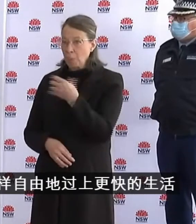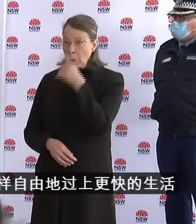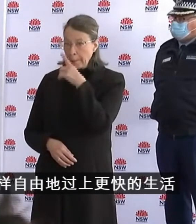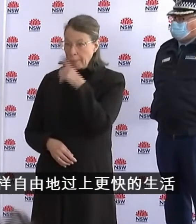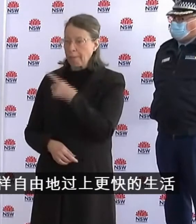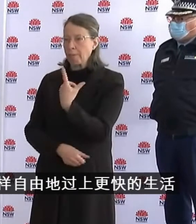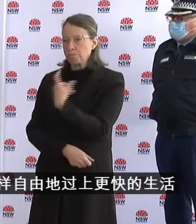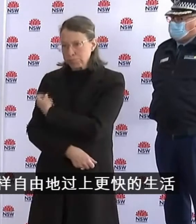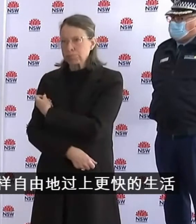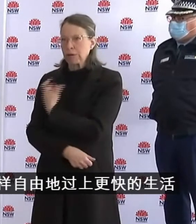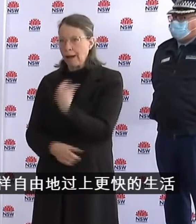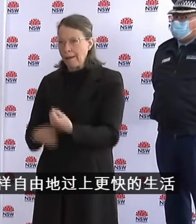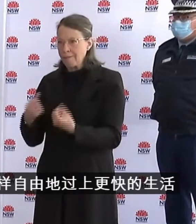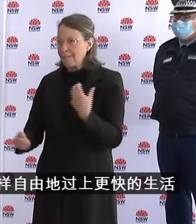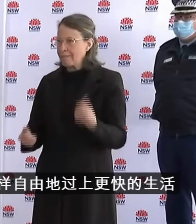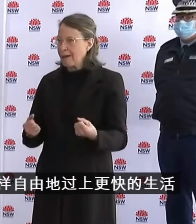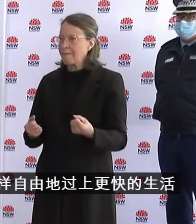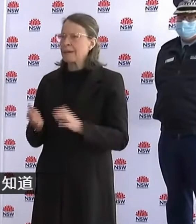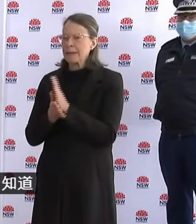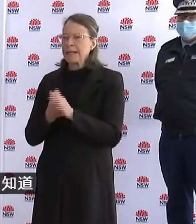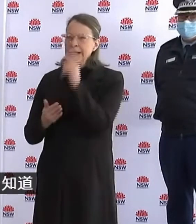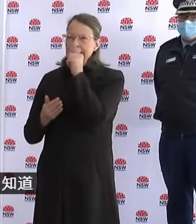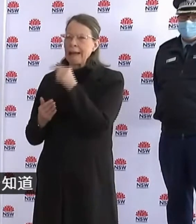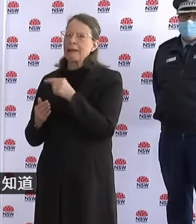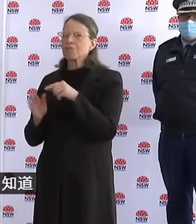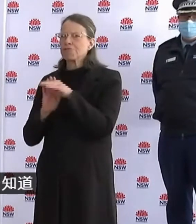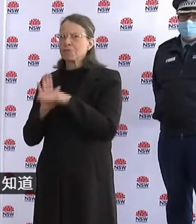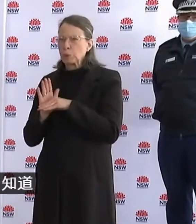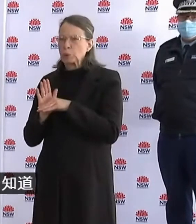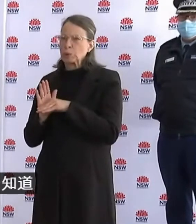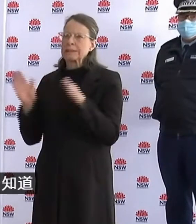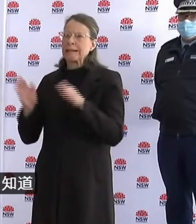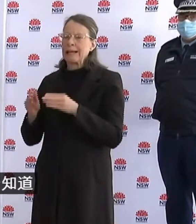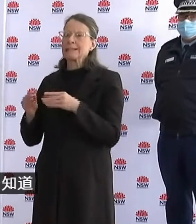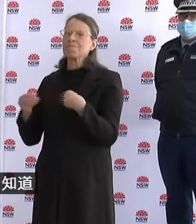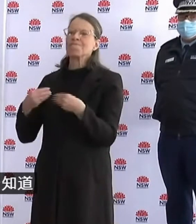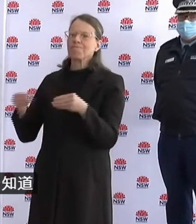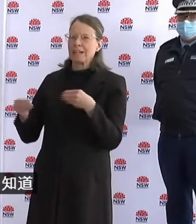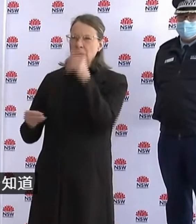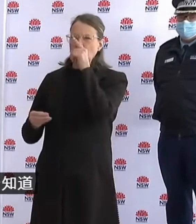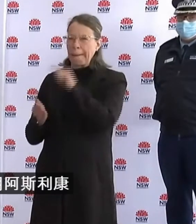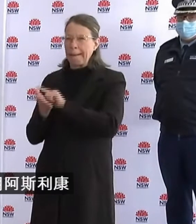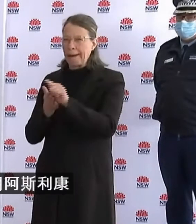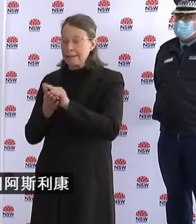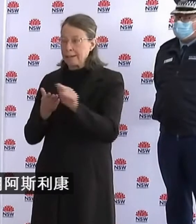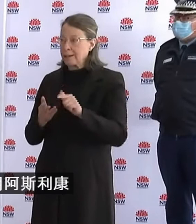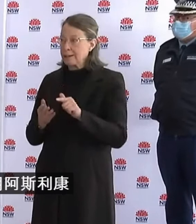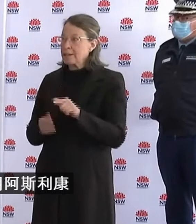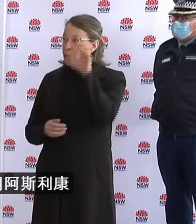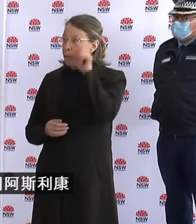vaccinated, the quicker we can live life as freely as we would like. Please know that if you're over 60,